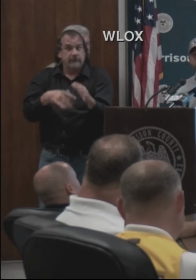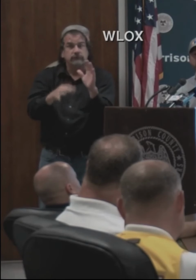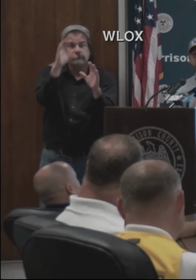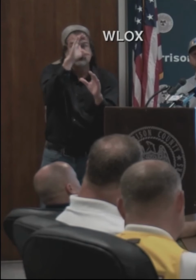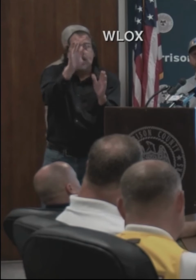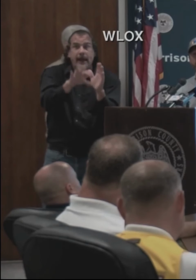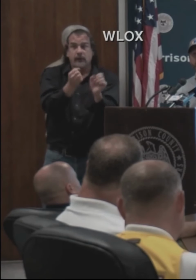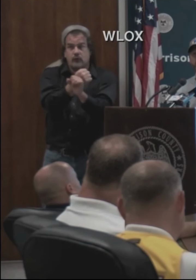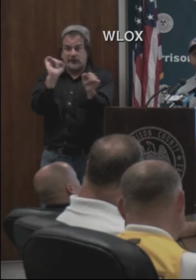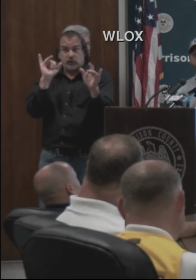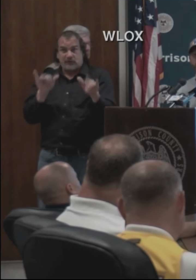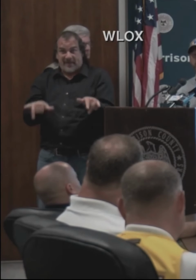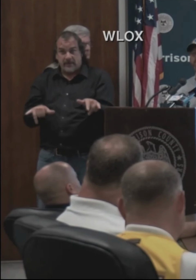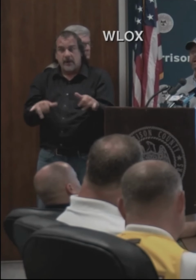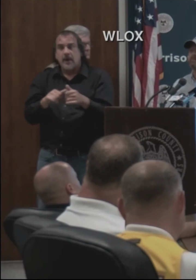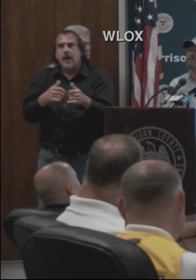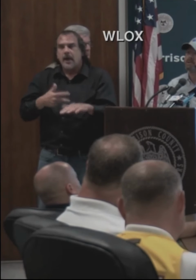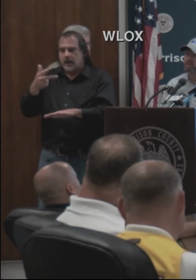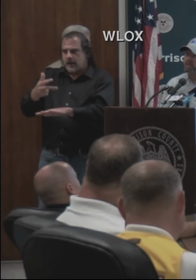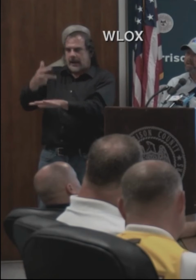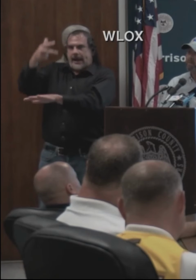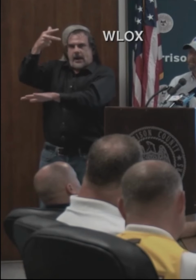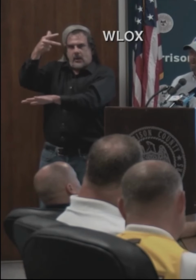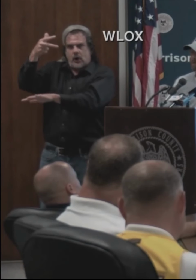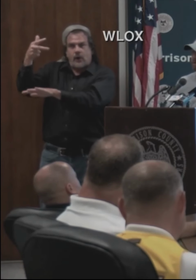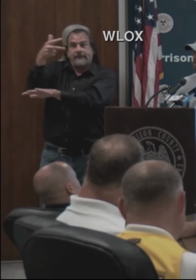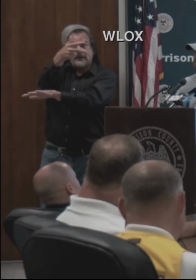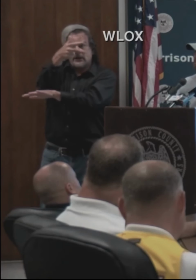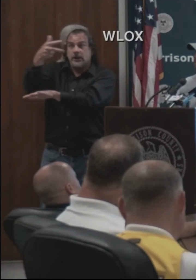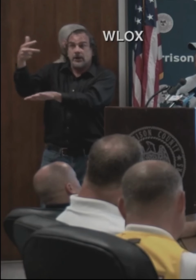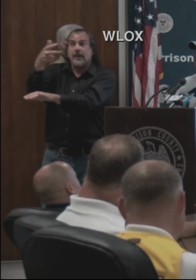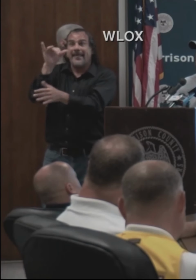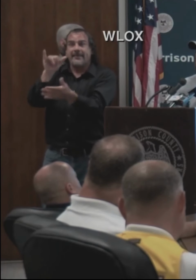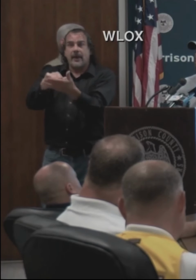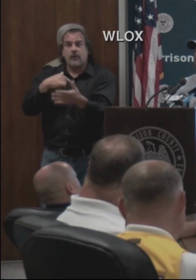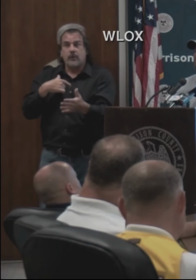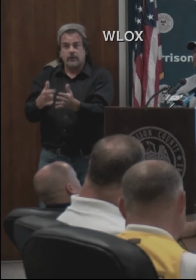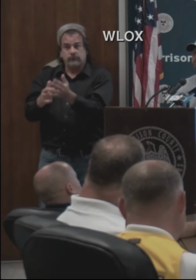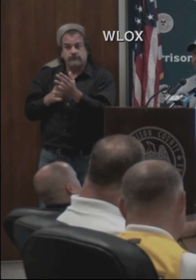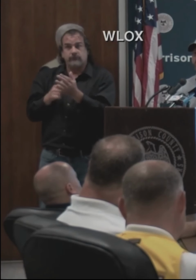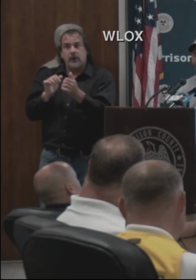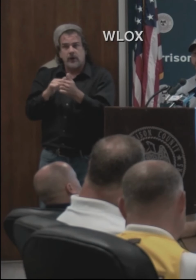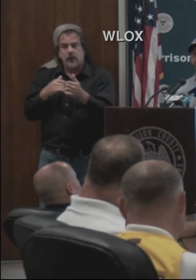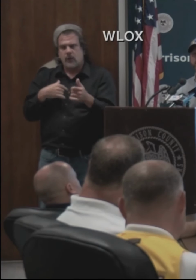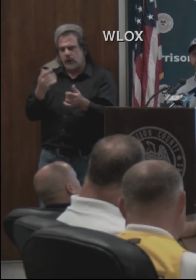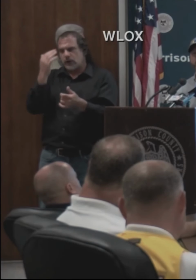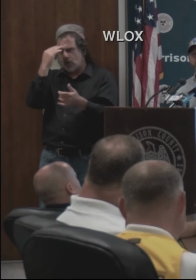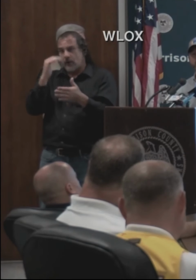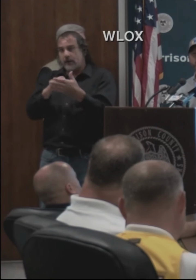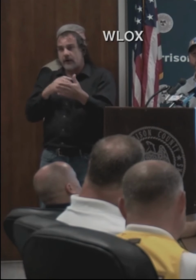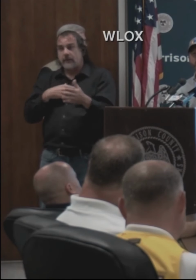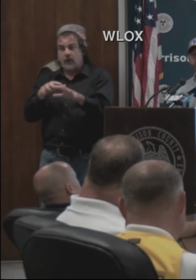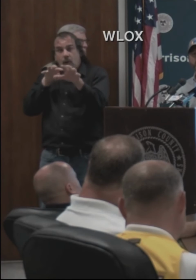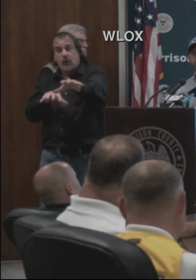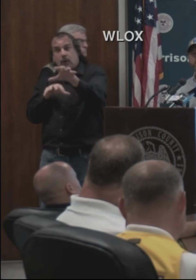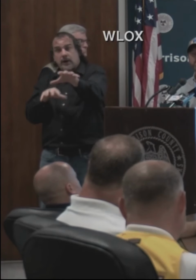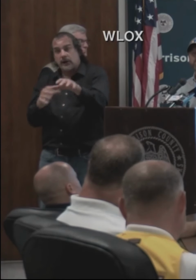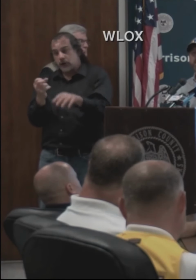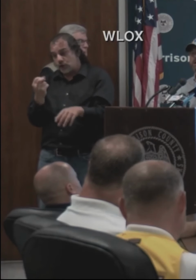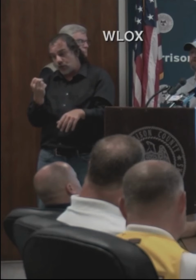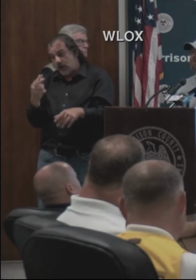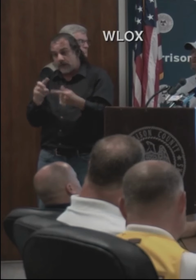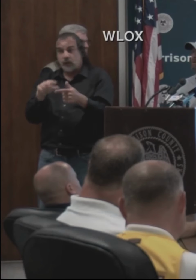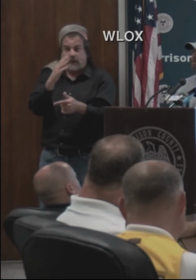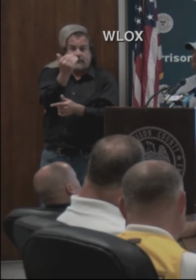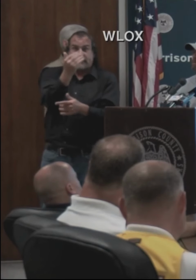rescue assets. High water vehicles are going to be in demand potentially. We planned all of this based on the upper levels of the rain bands, and that upwards of 12, 15 inches